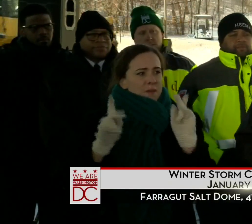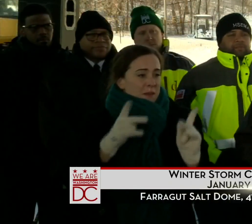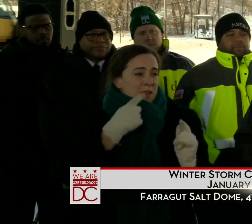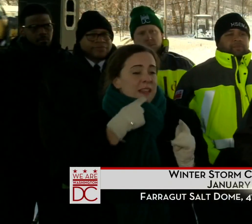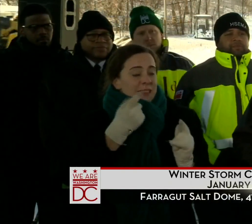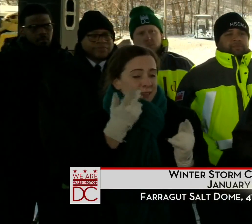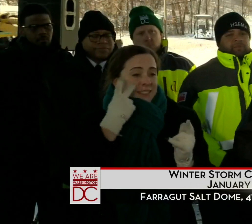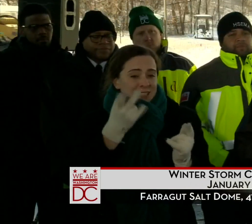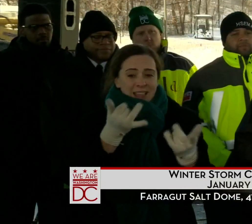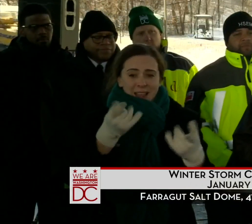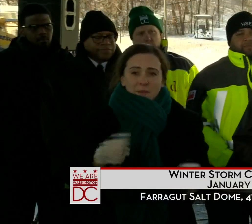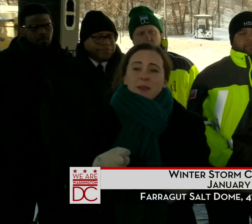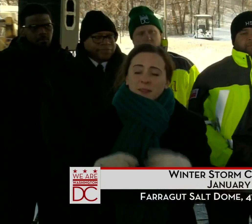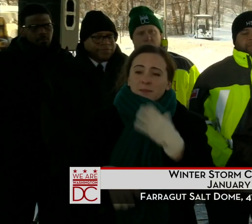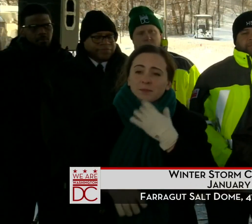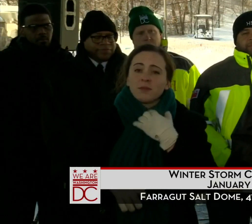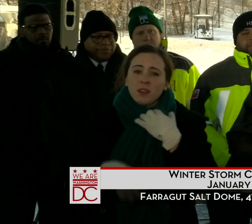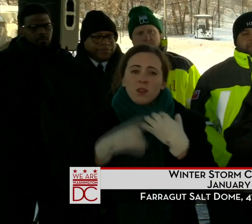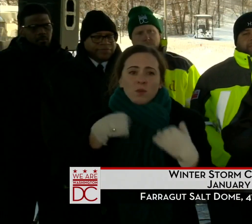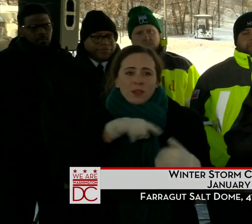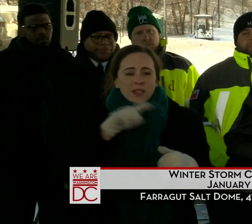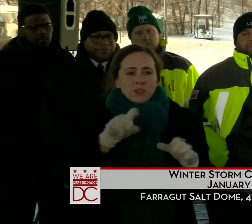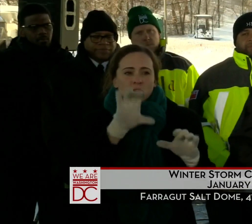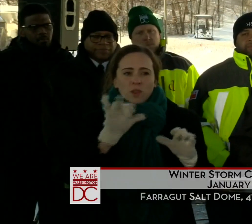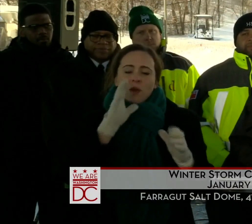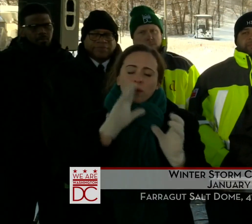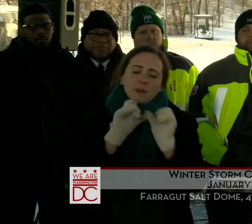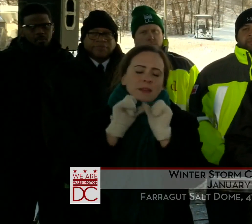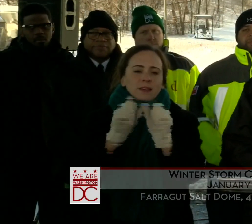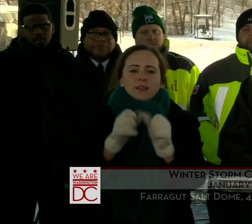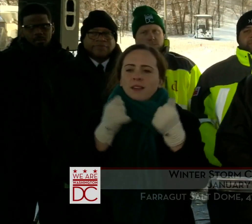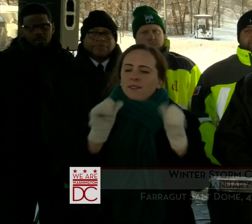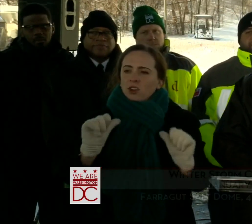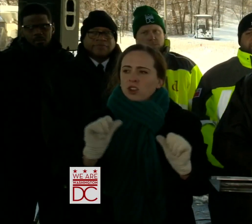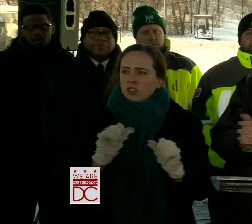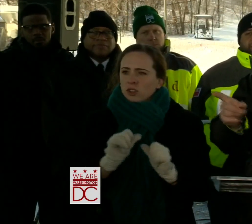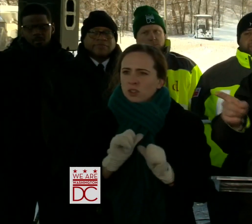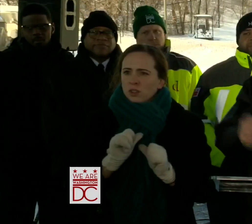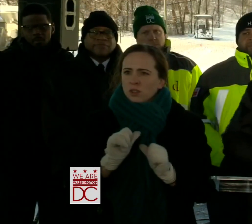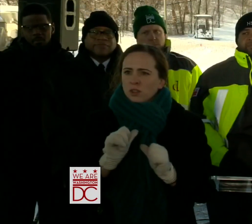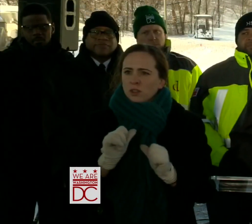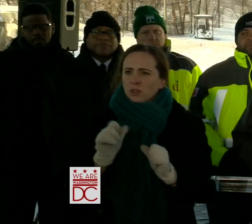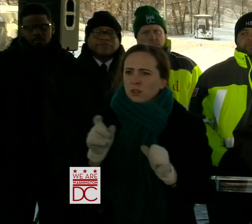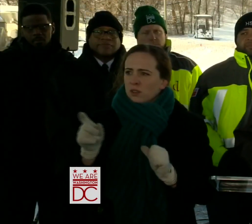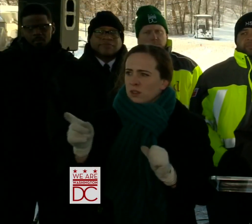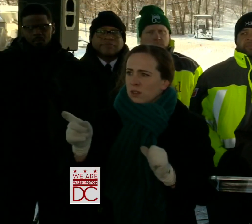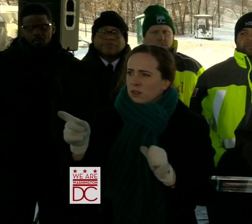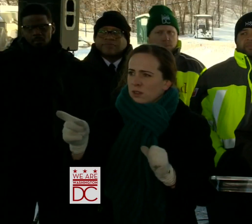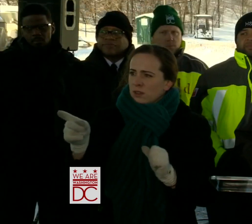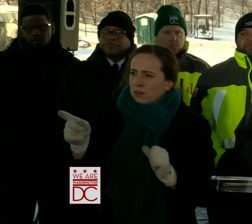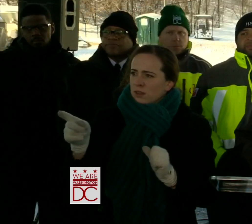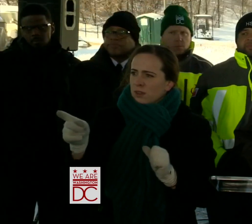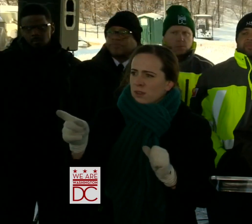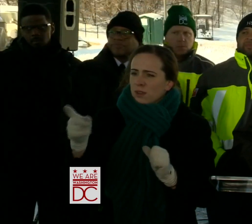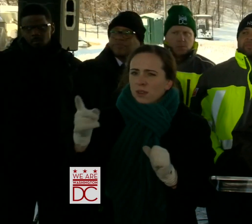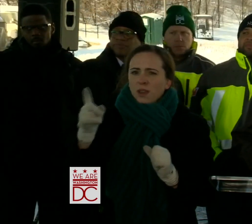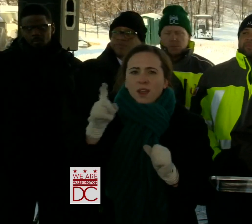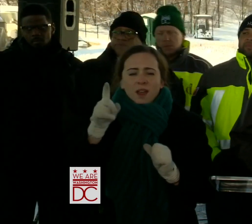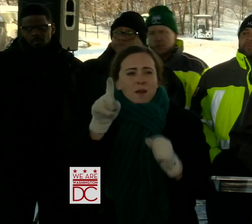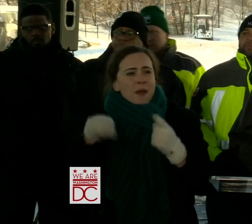the stuff out there. This is what we need to do. It's going to be a continuing effort. And Mayor, oh, I'm sorry.